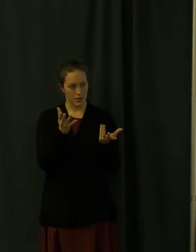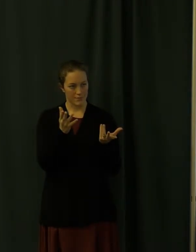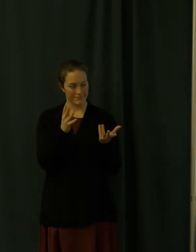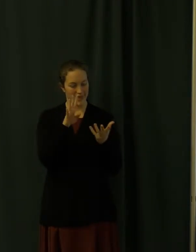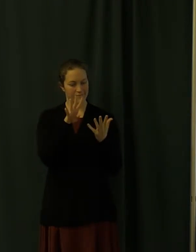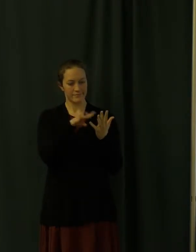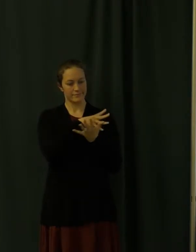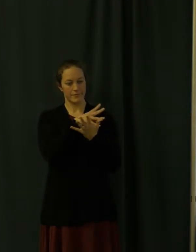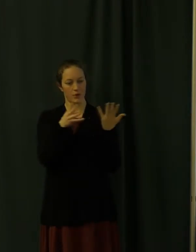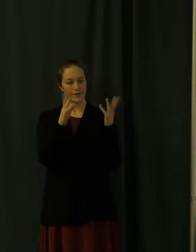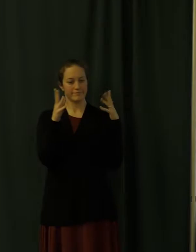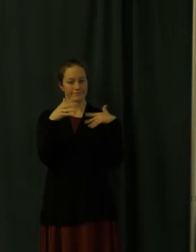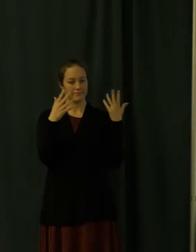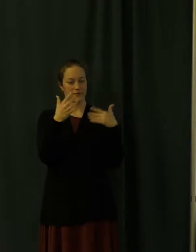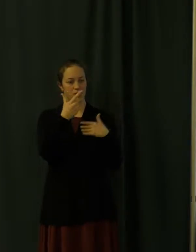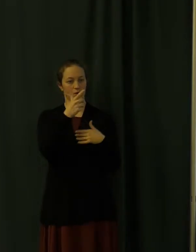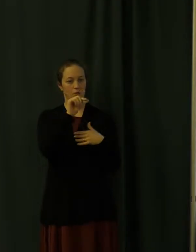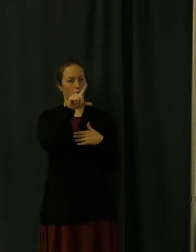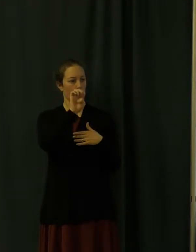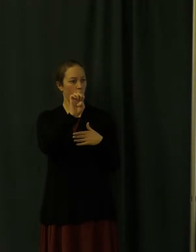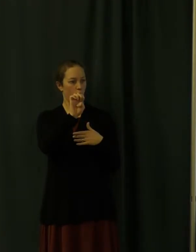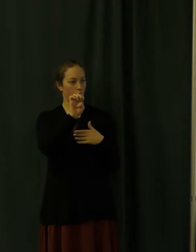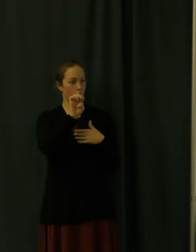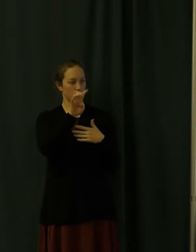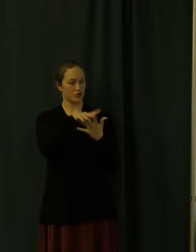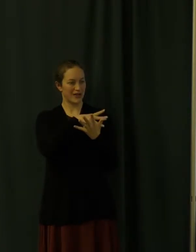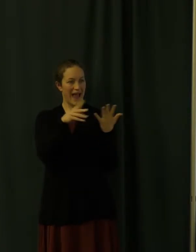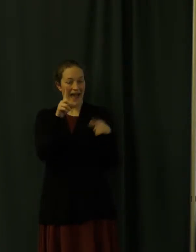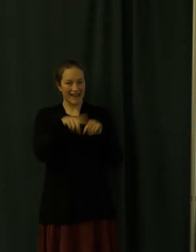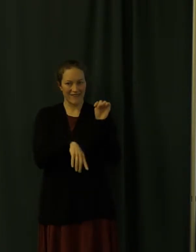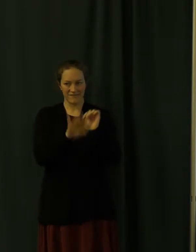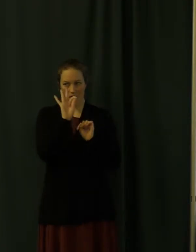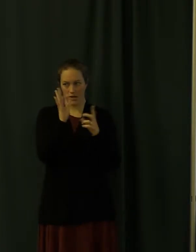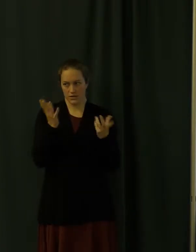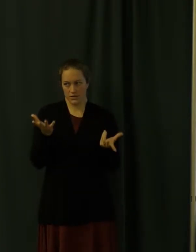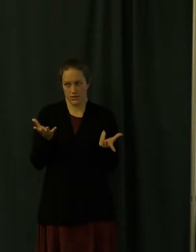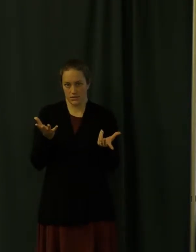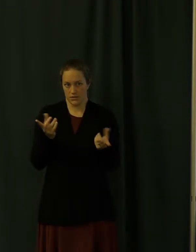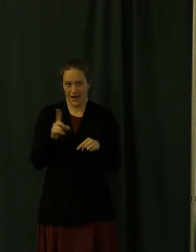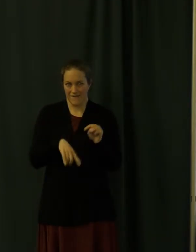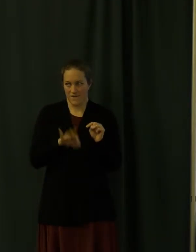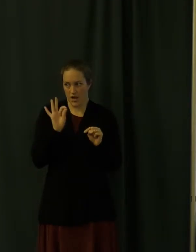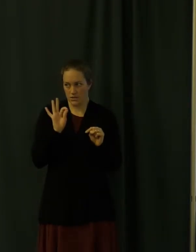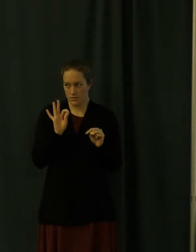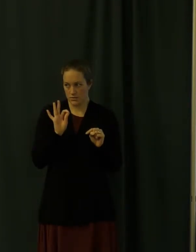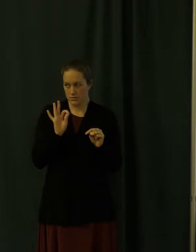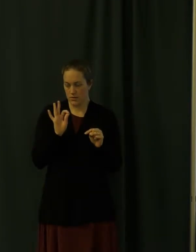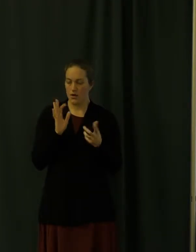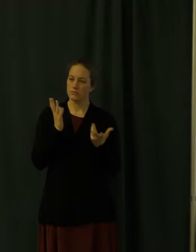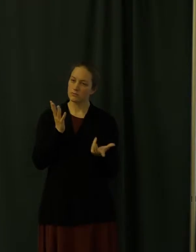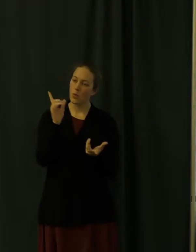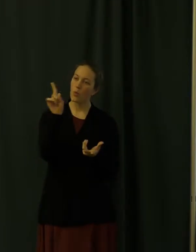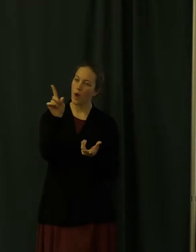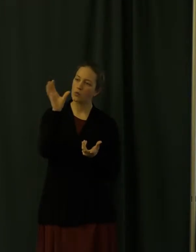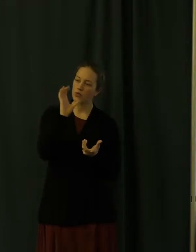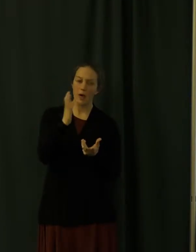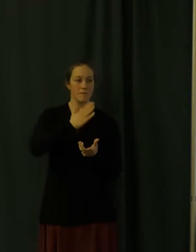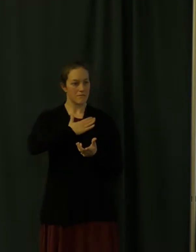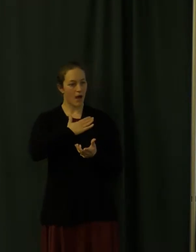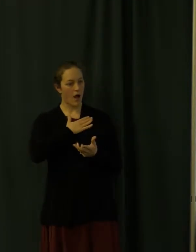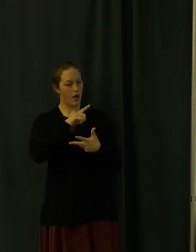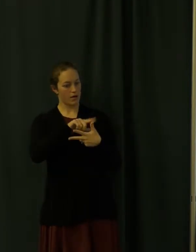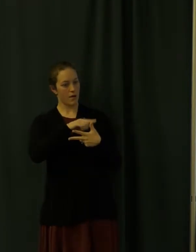Excel sheet, that Google sheet with me. I cannot find it anywhere. Okay, where are you looking? I'm looking in My